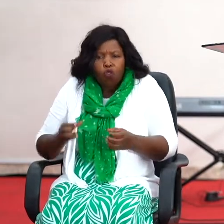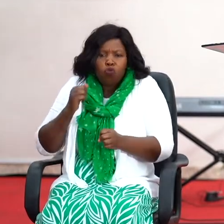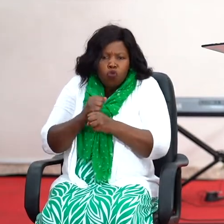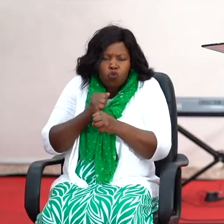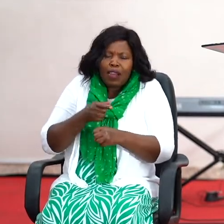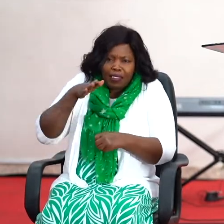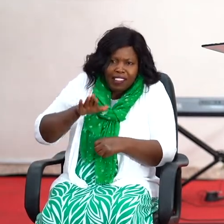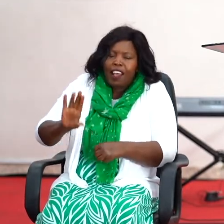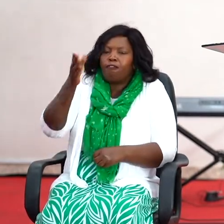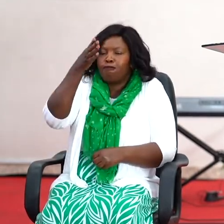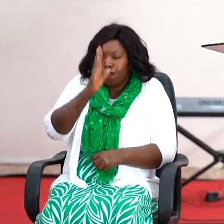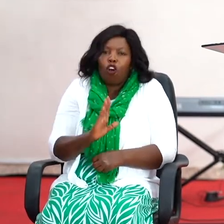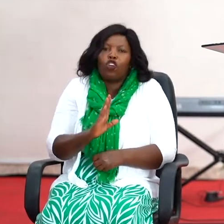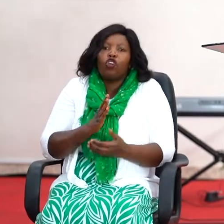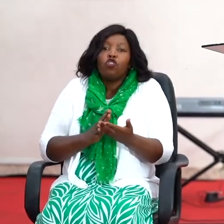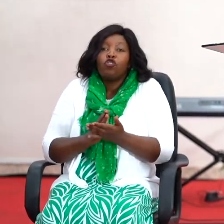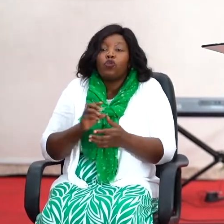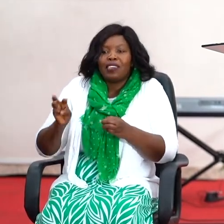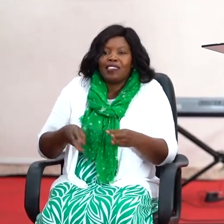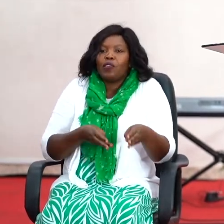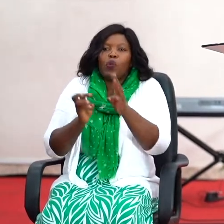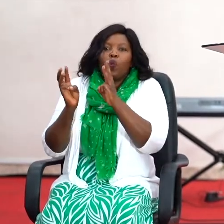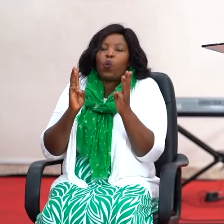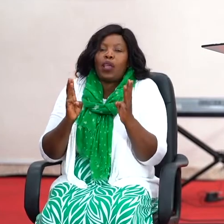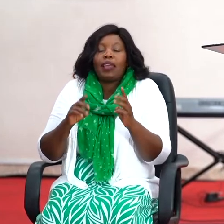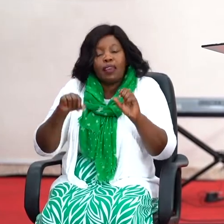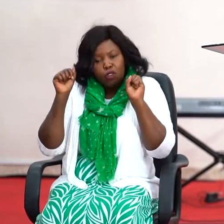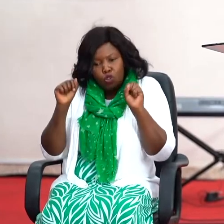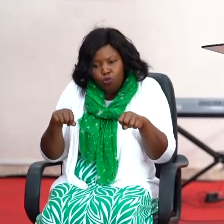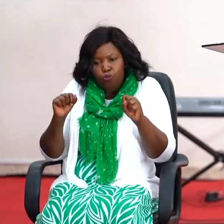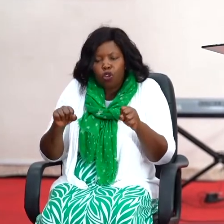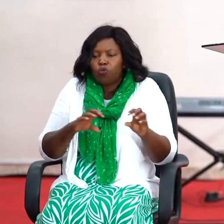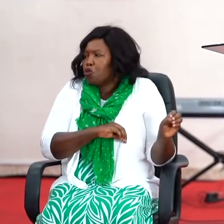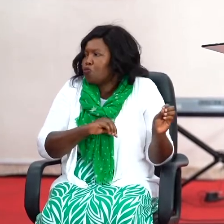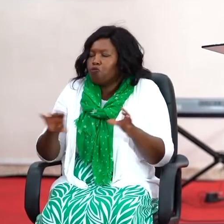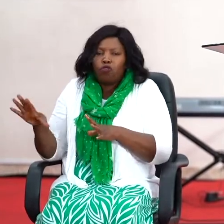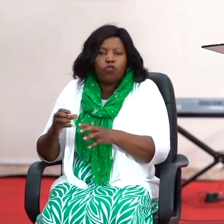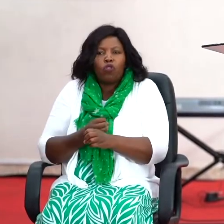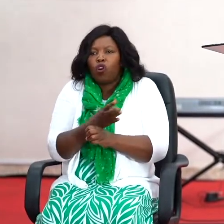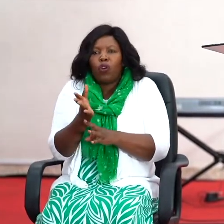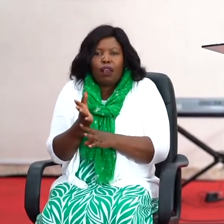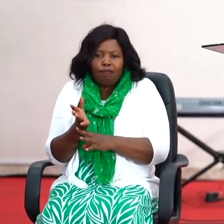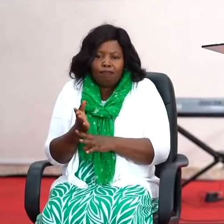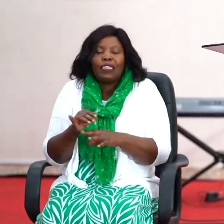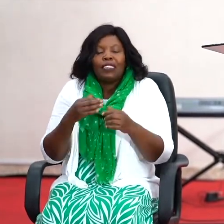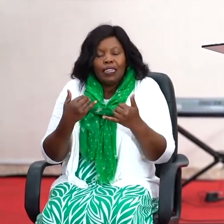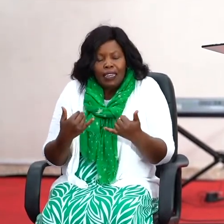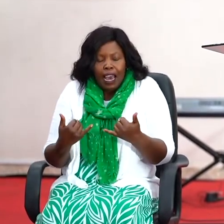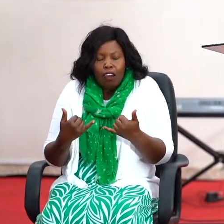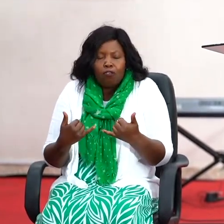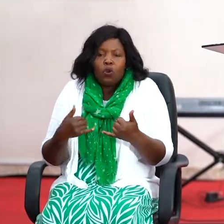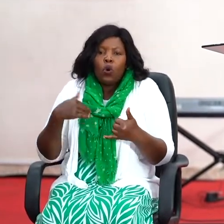as God. Through his manifold wisdom, he is able to take away corona. And so we